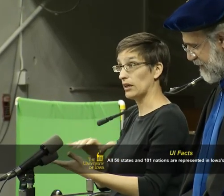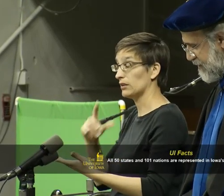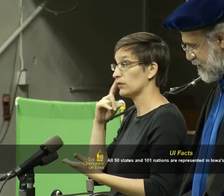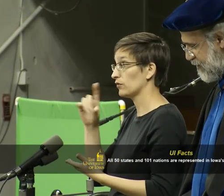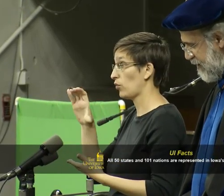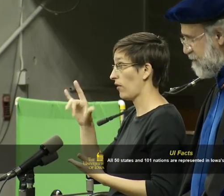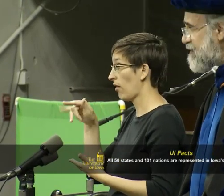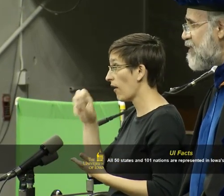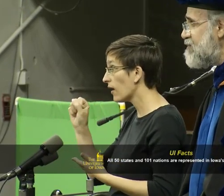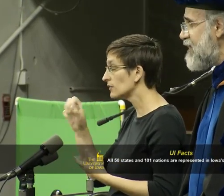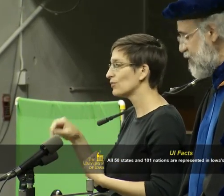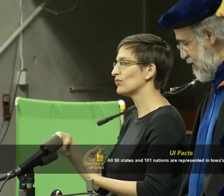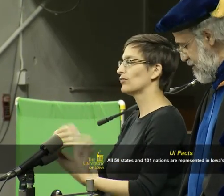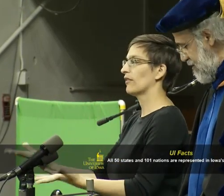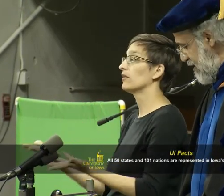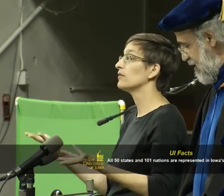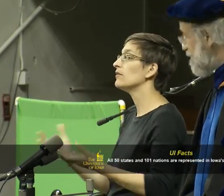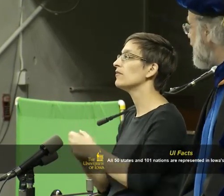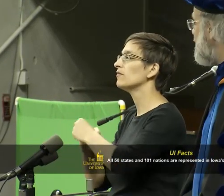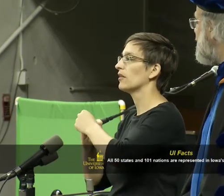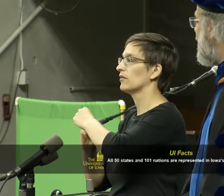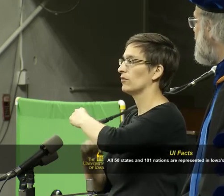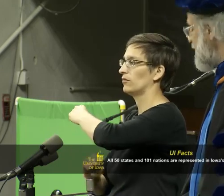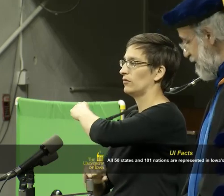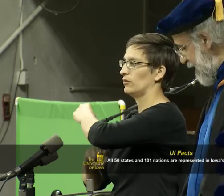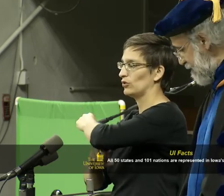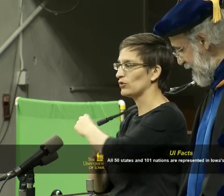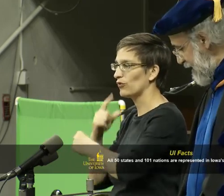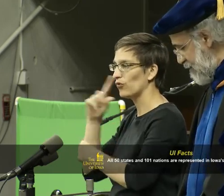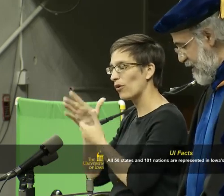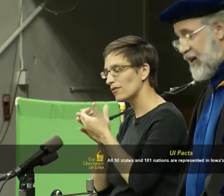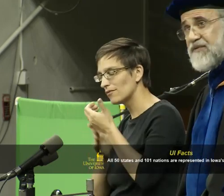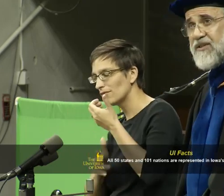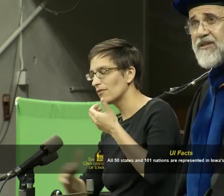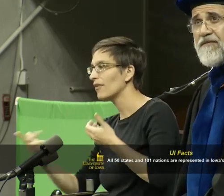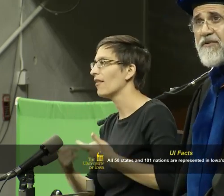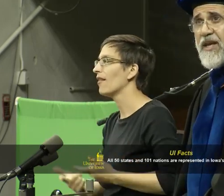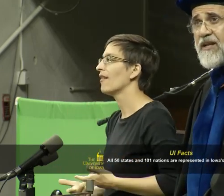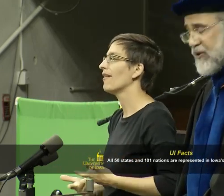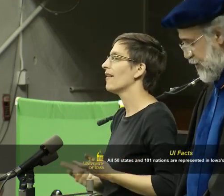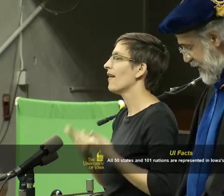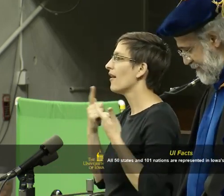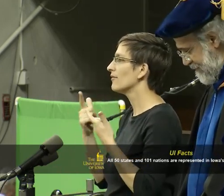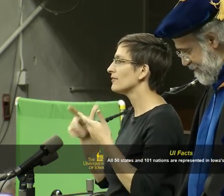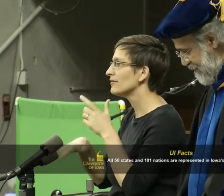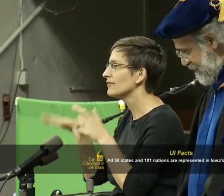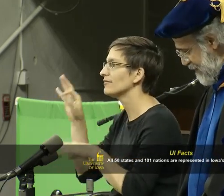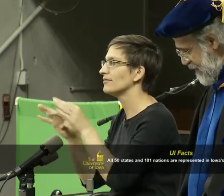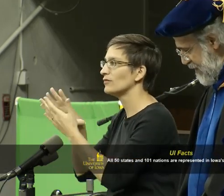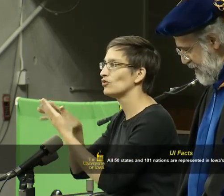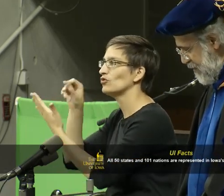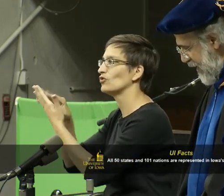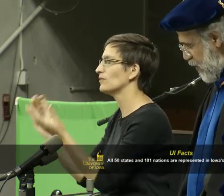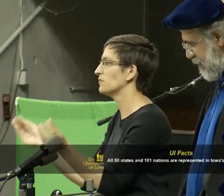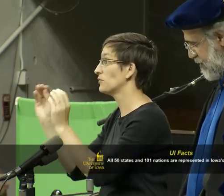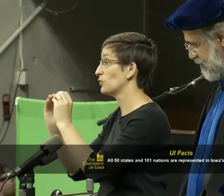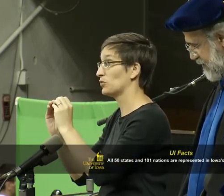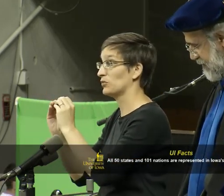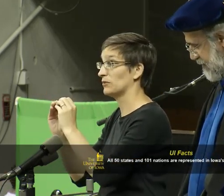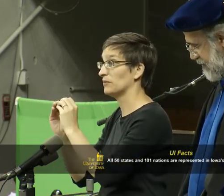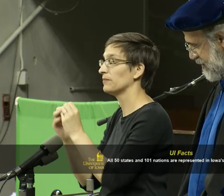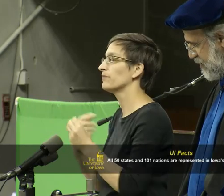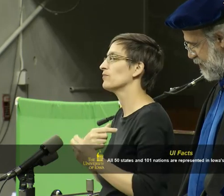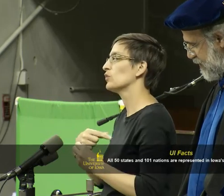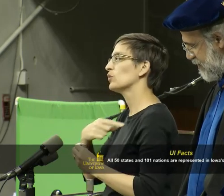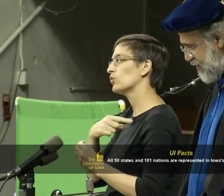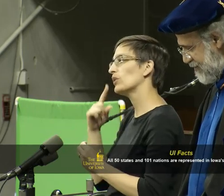have provided you a foundation for an exciting lifetime of discovery and learning. We hope and